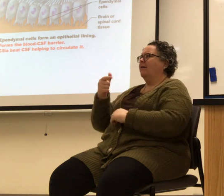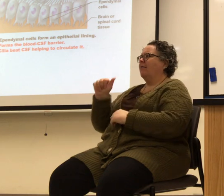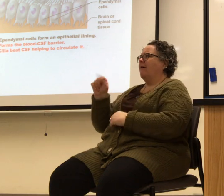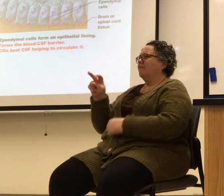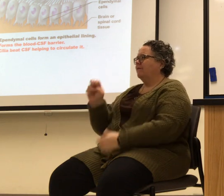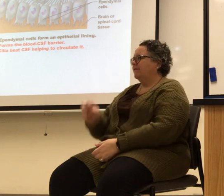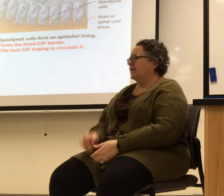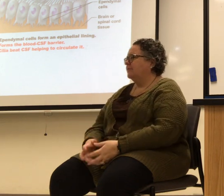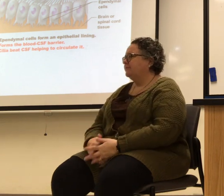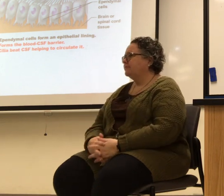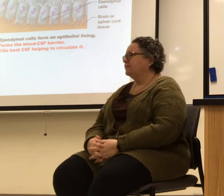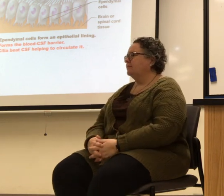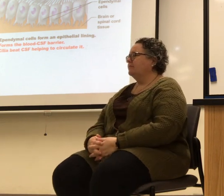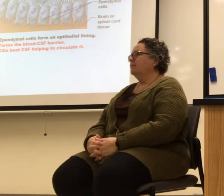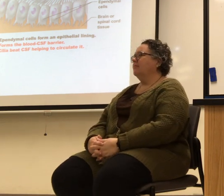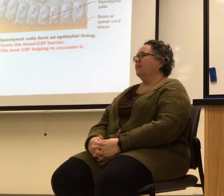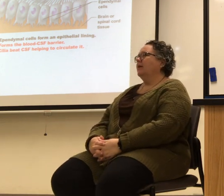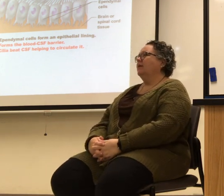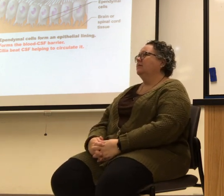stem.